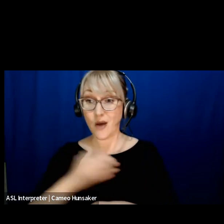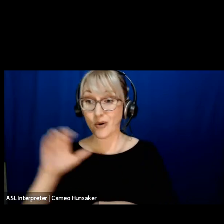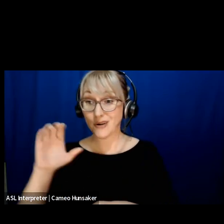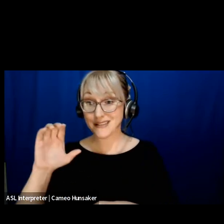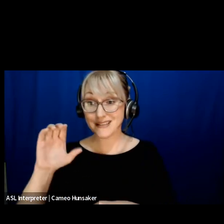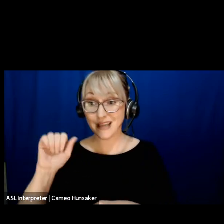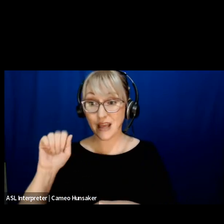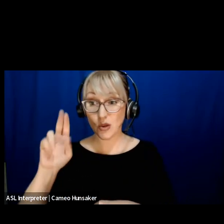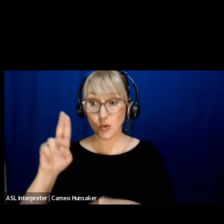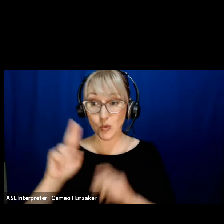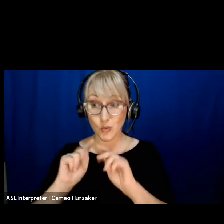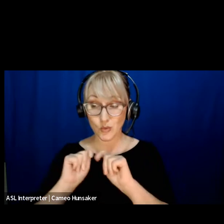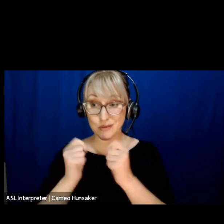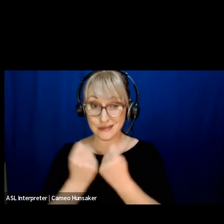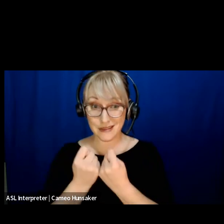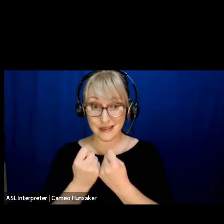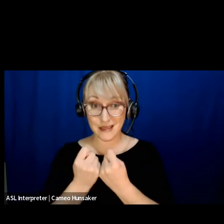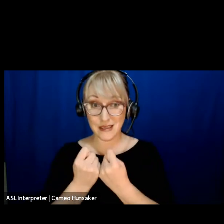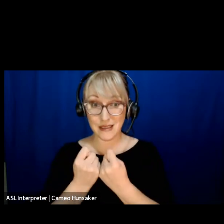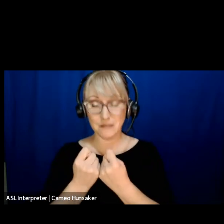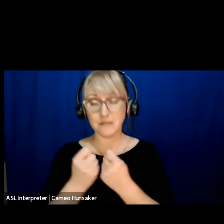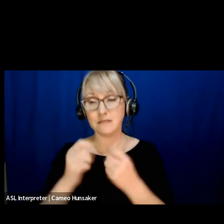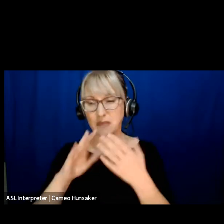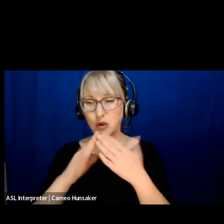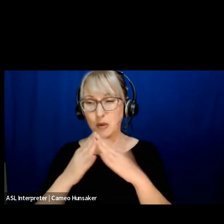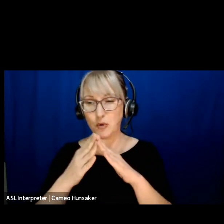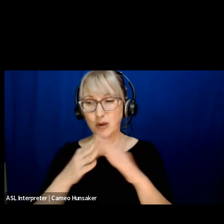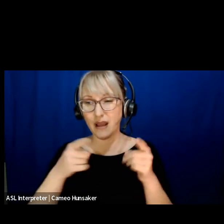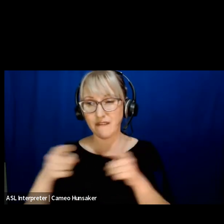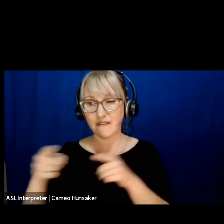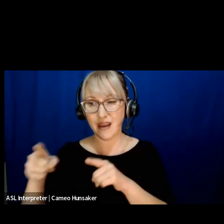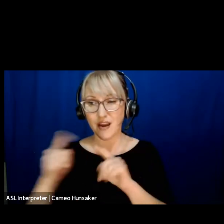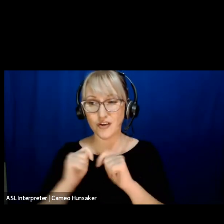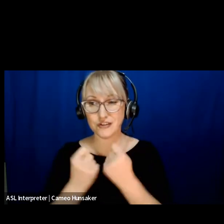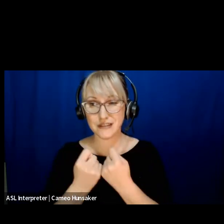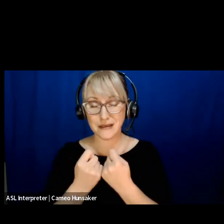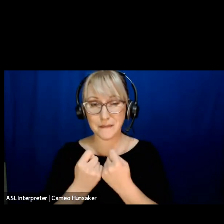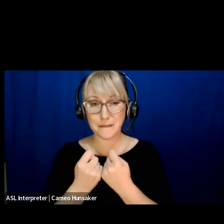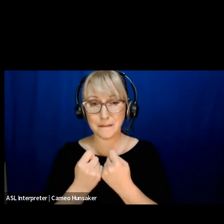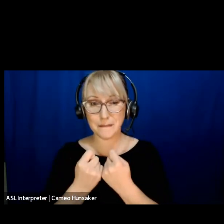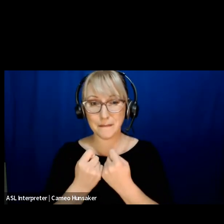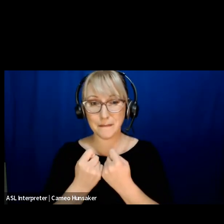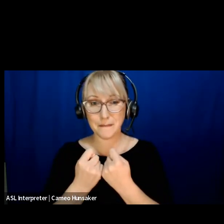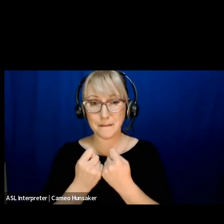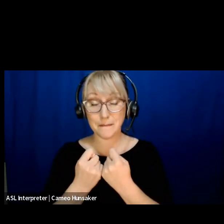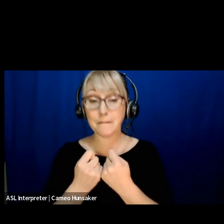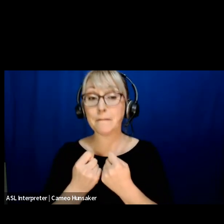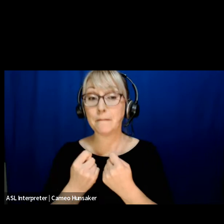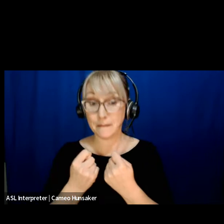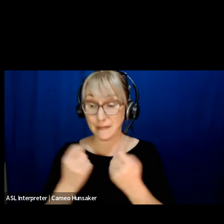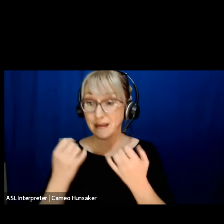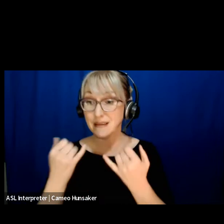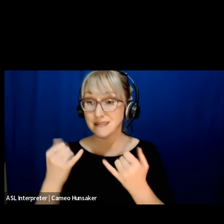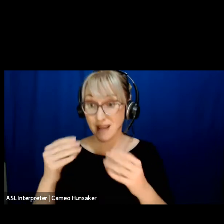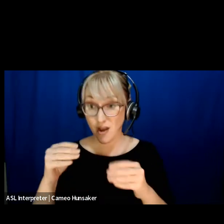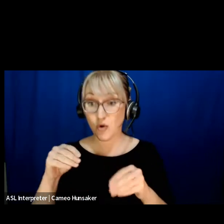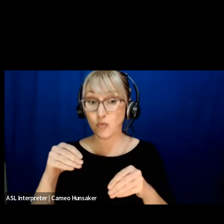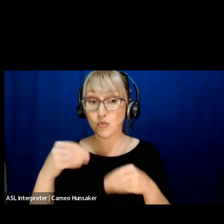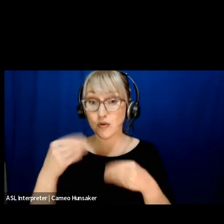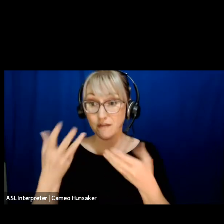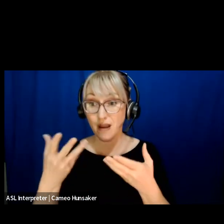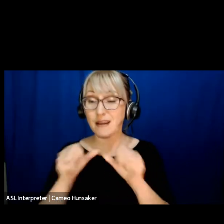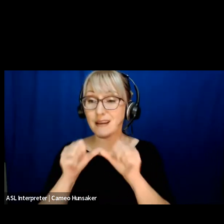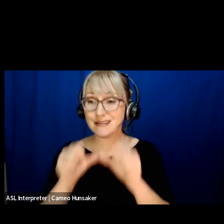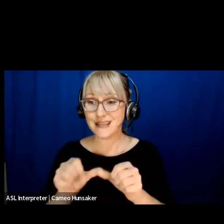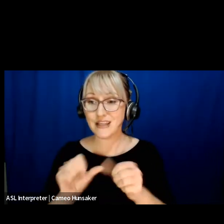team, as a community affairs team, is providing further outreach